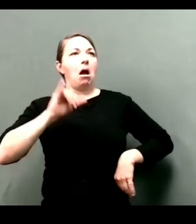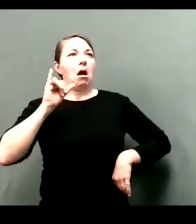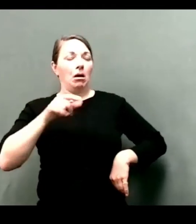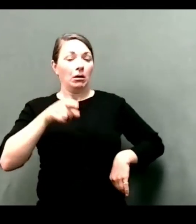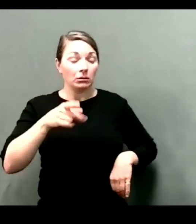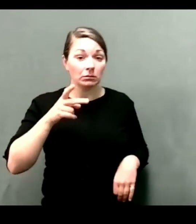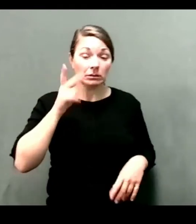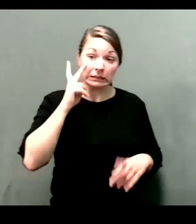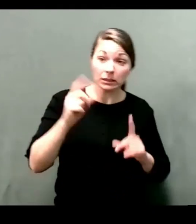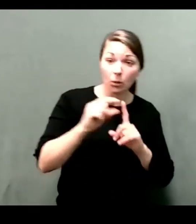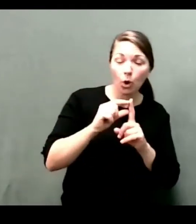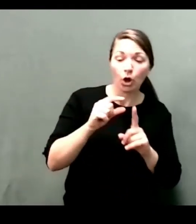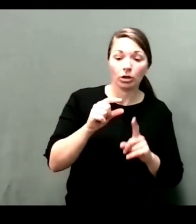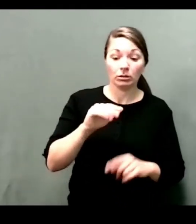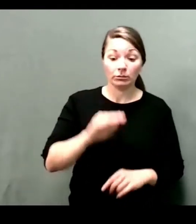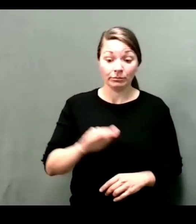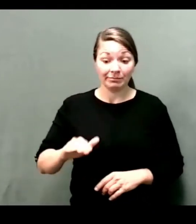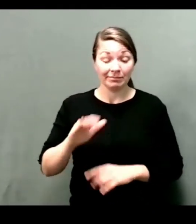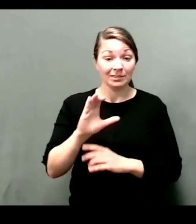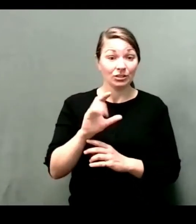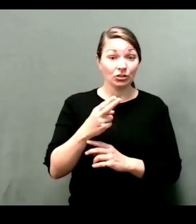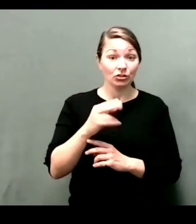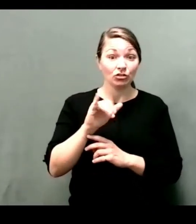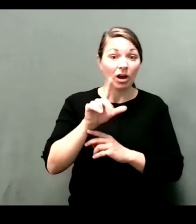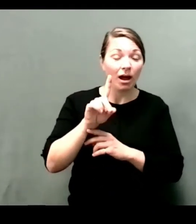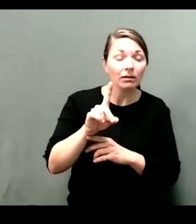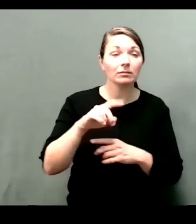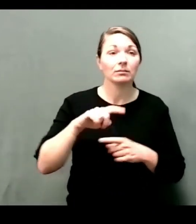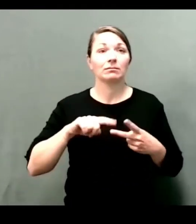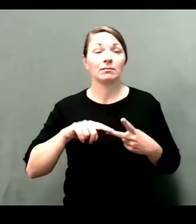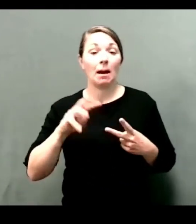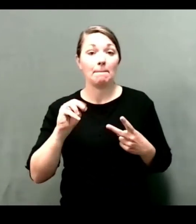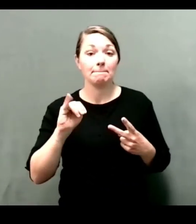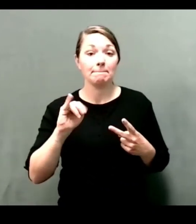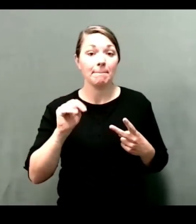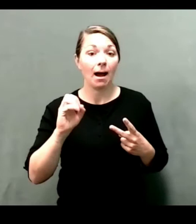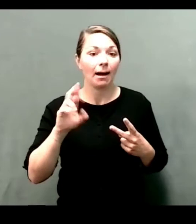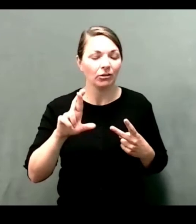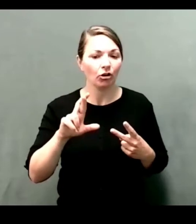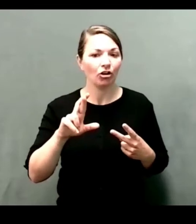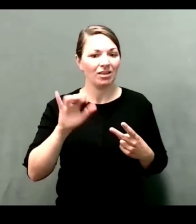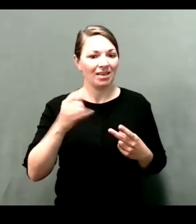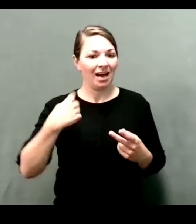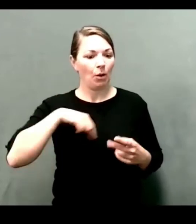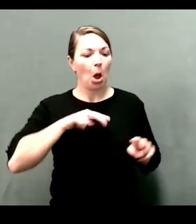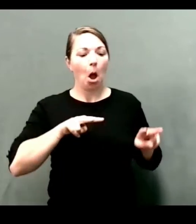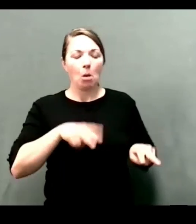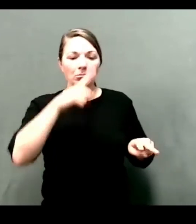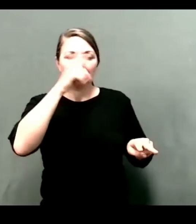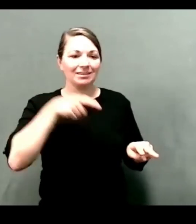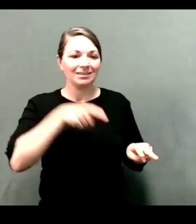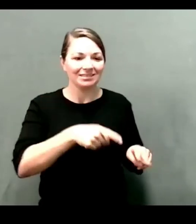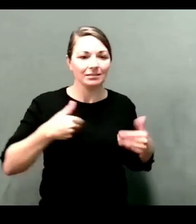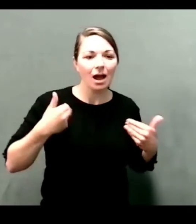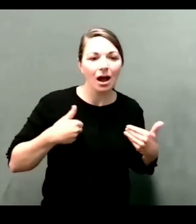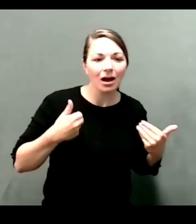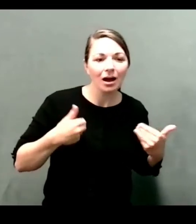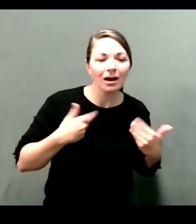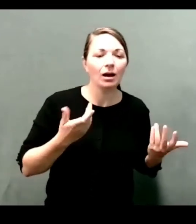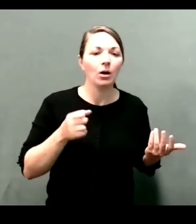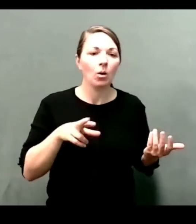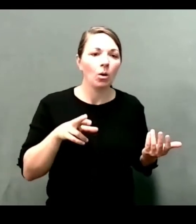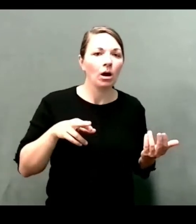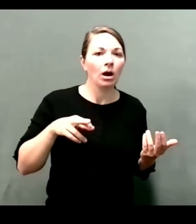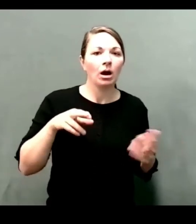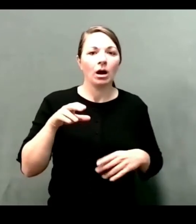like child or minor, we are implying and reinforcing that ageism or adultism that's often present when we